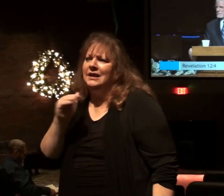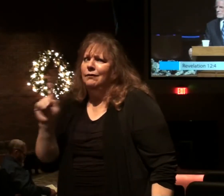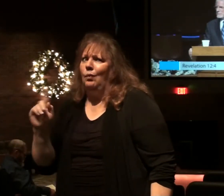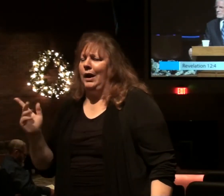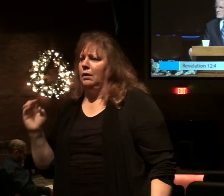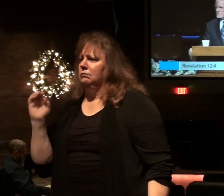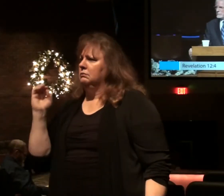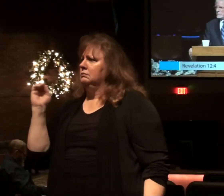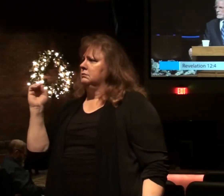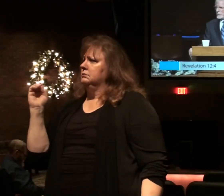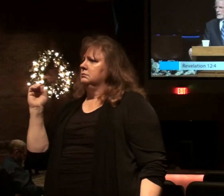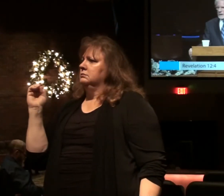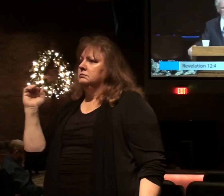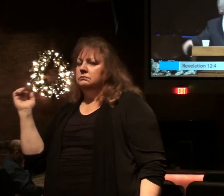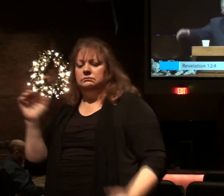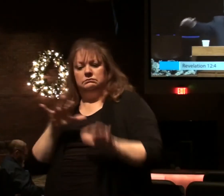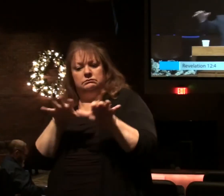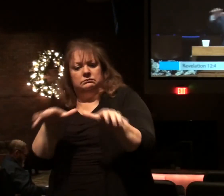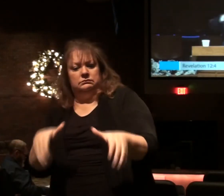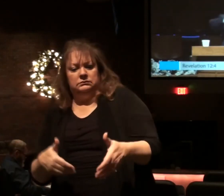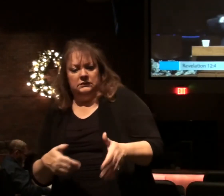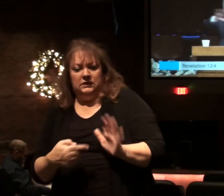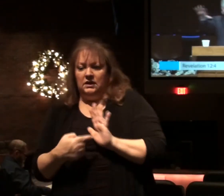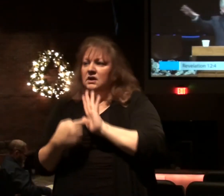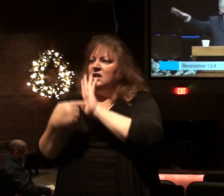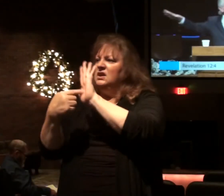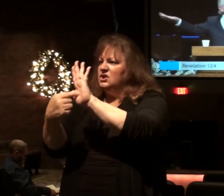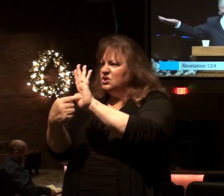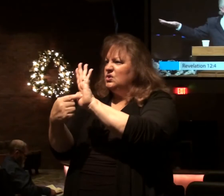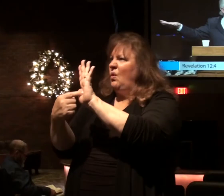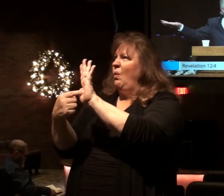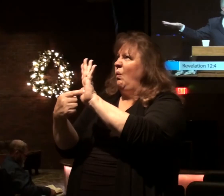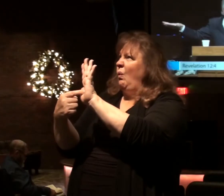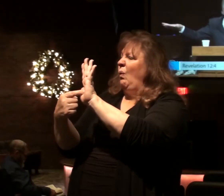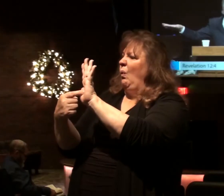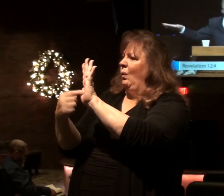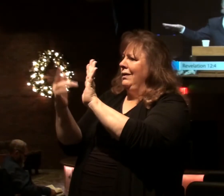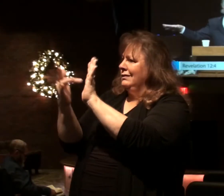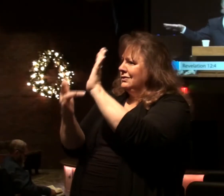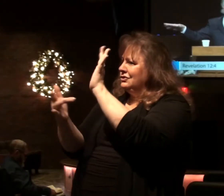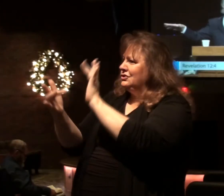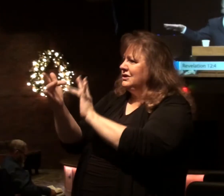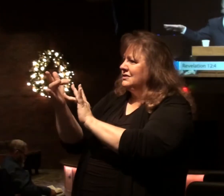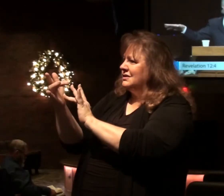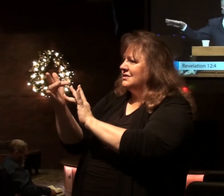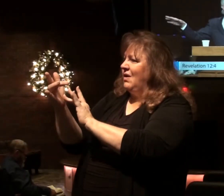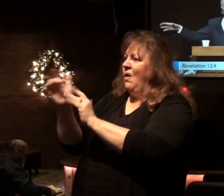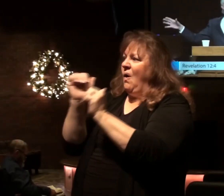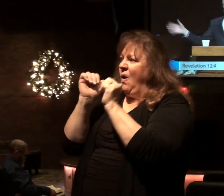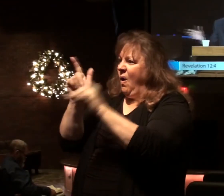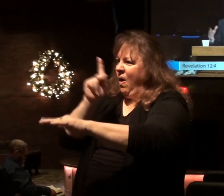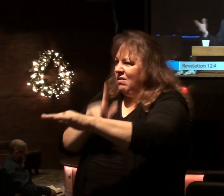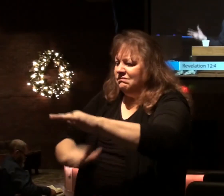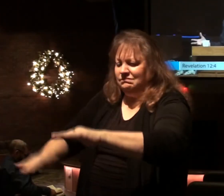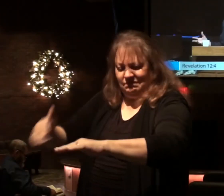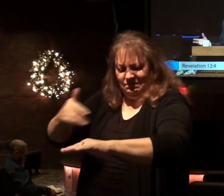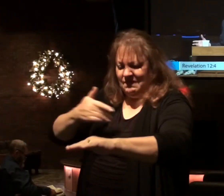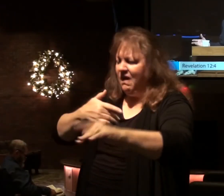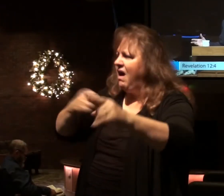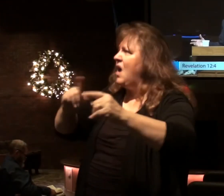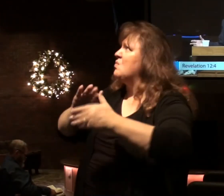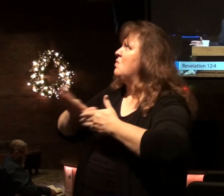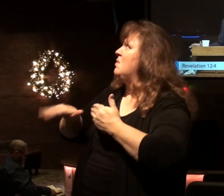out? He showed Christ the empires of the world. And he said he rules over them